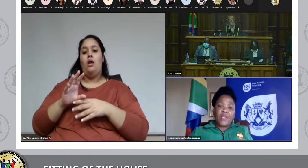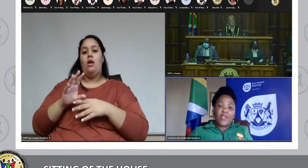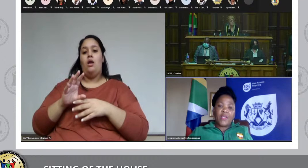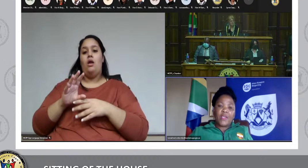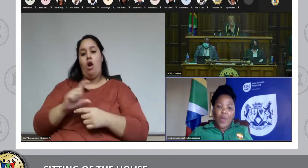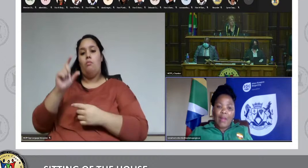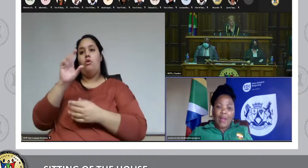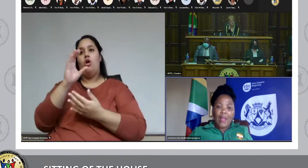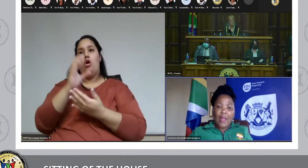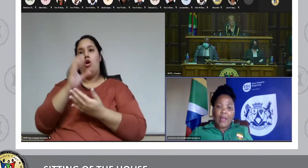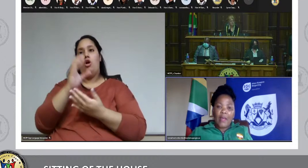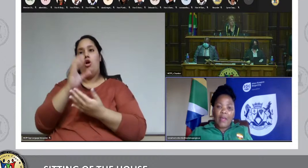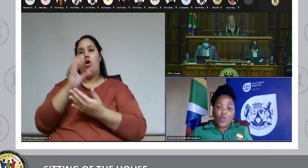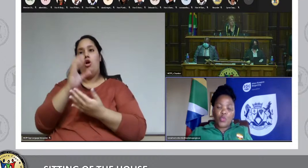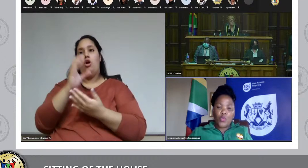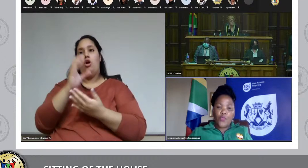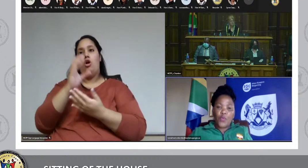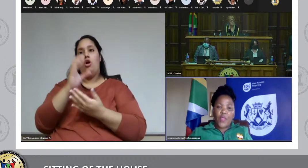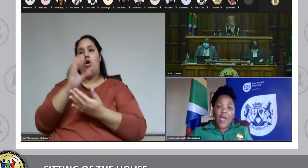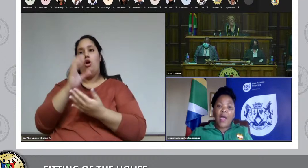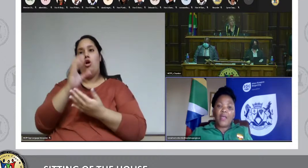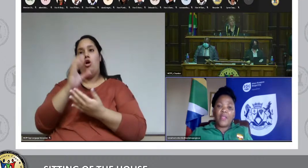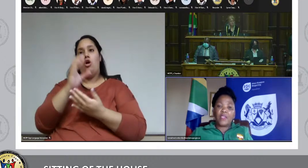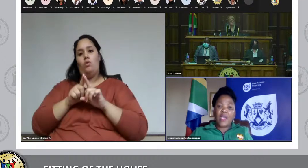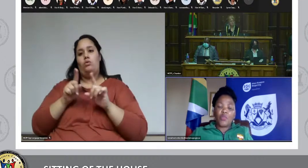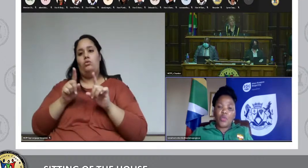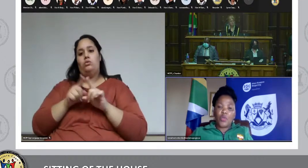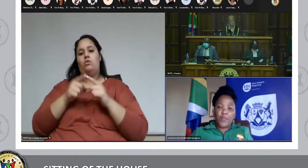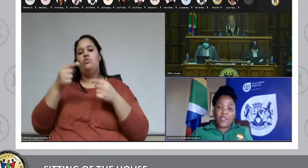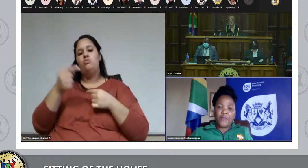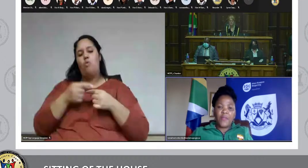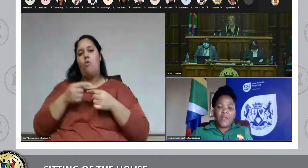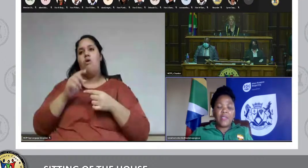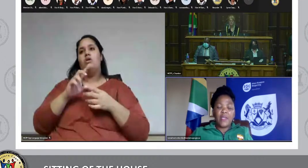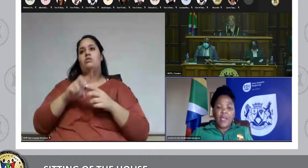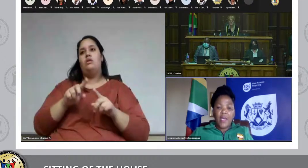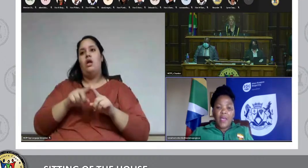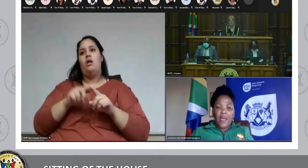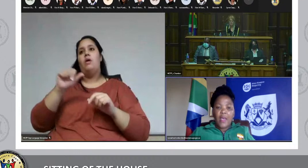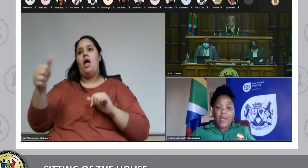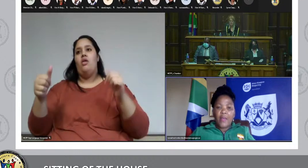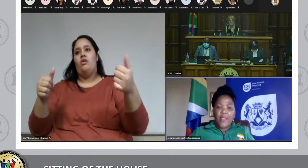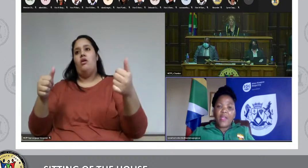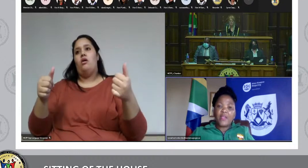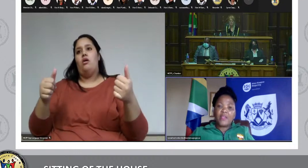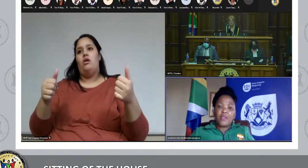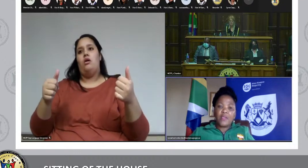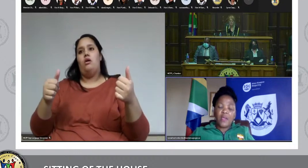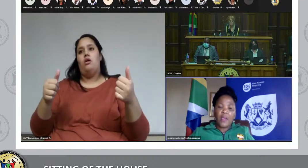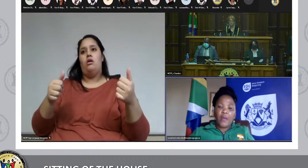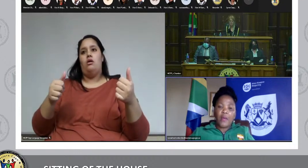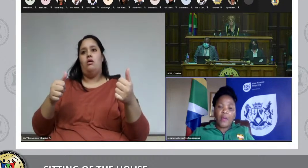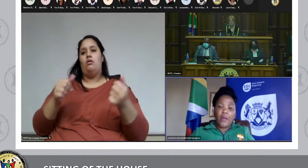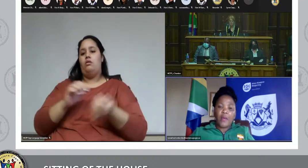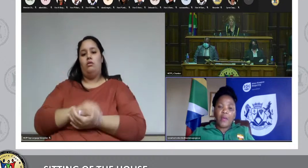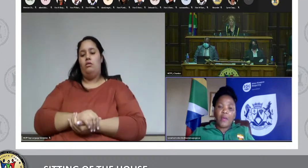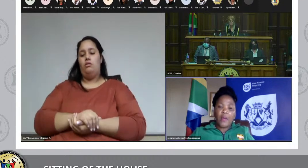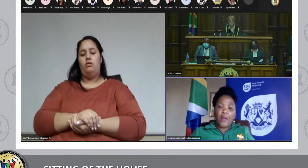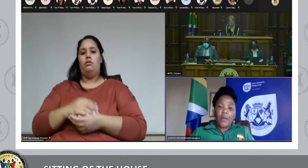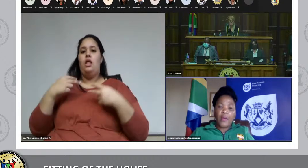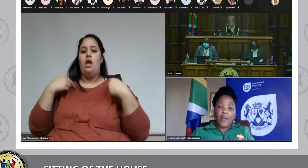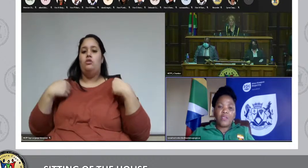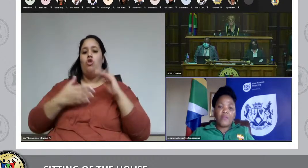was on virtual. Also for the others across specifically, the nurses,